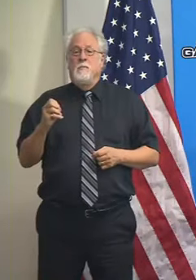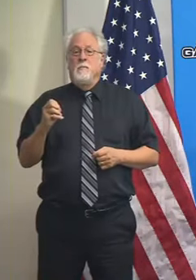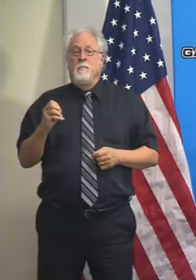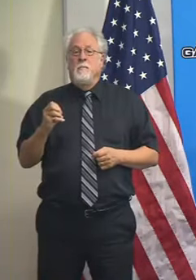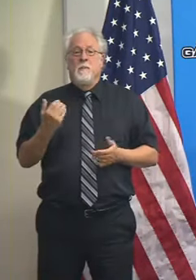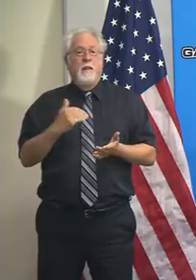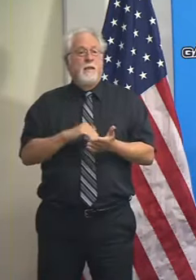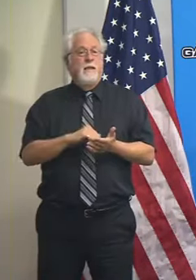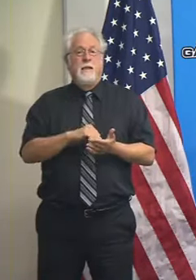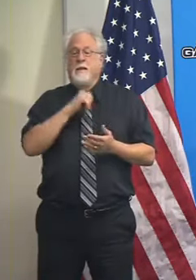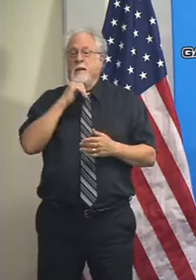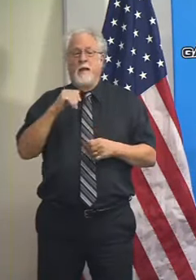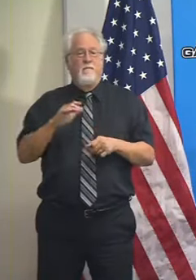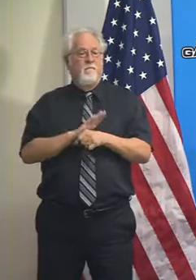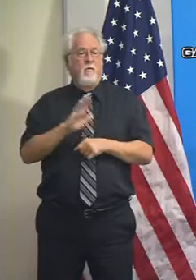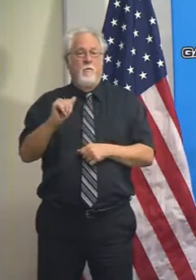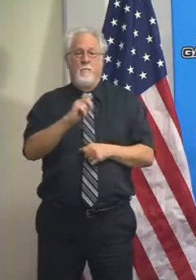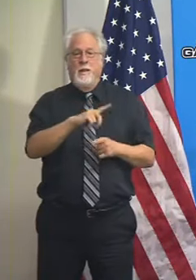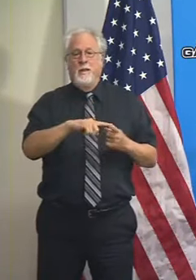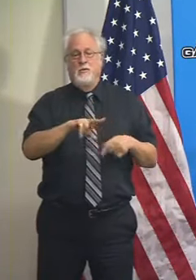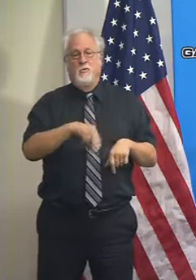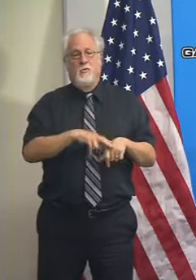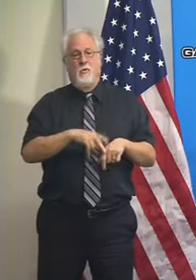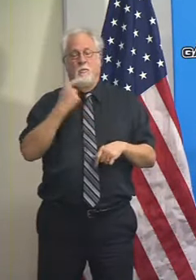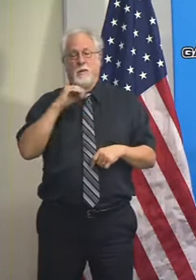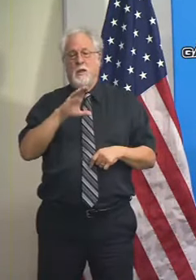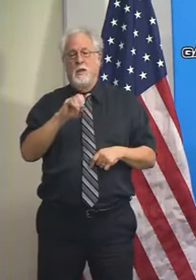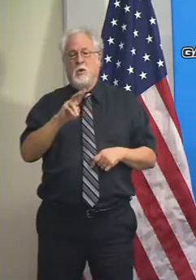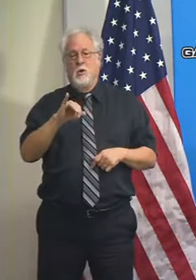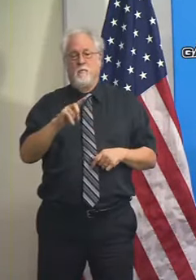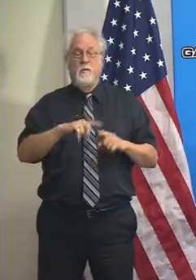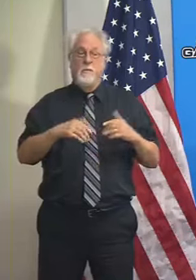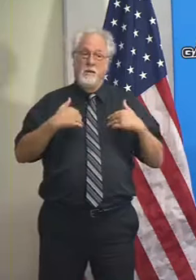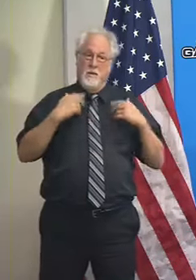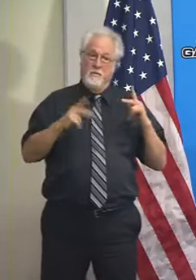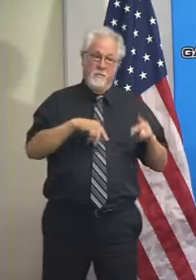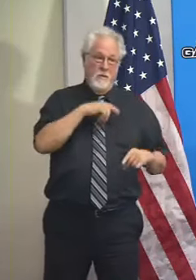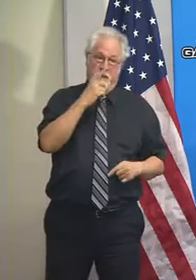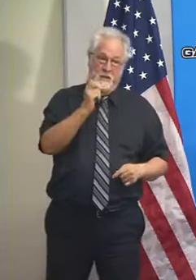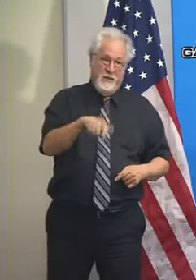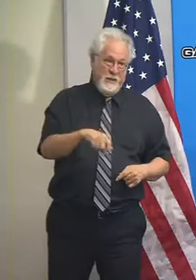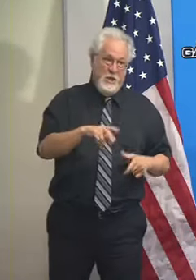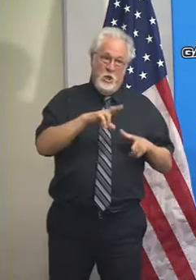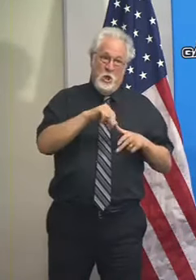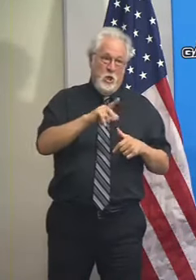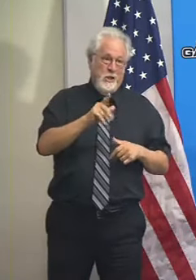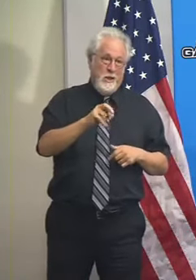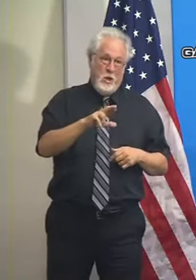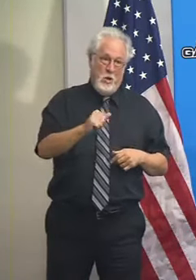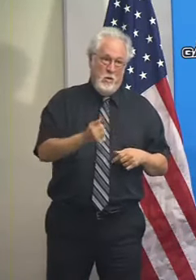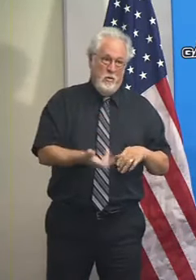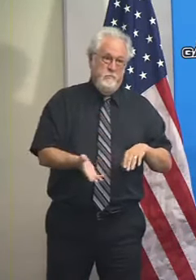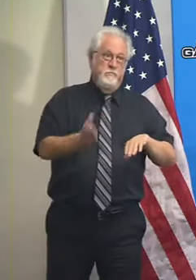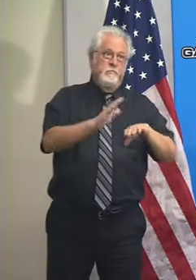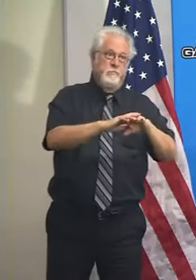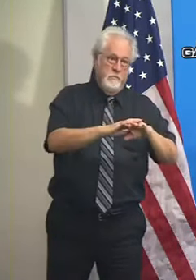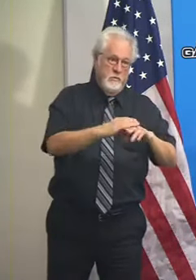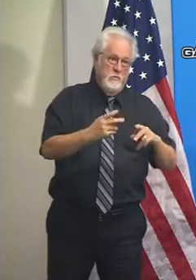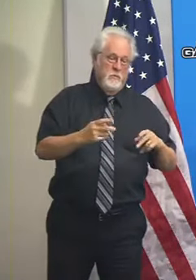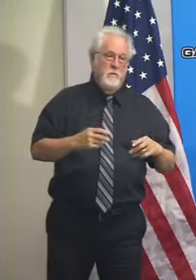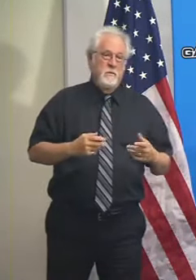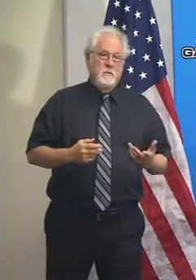Again, we're not going to be fully back to normal because of COVID-19, but these young people certainly didn't need Hurricane Laura compounding